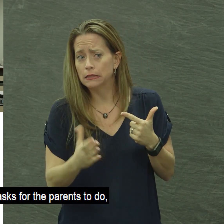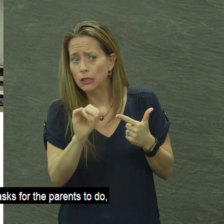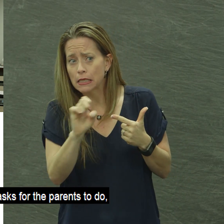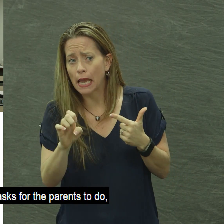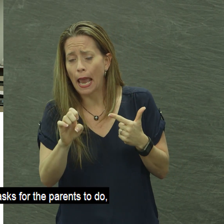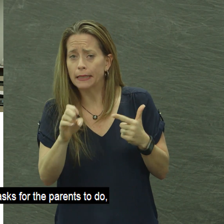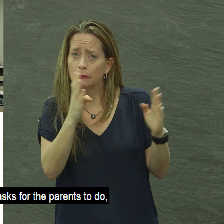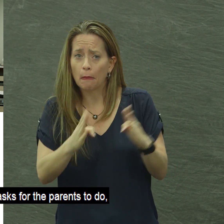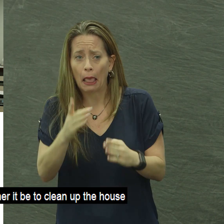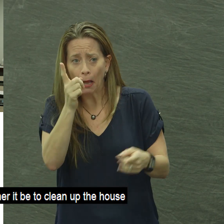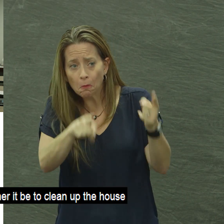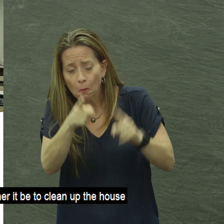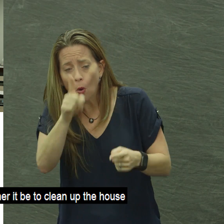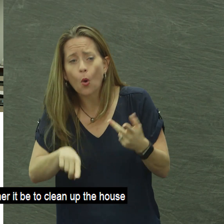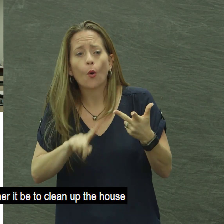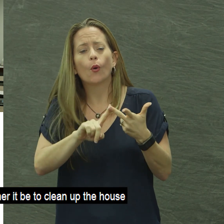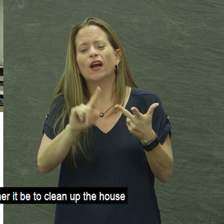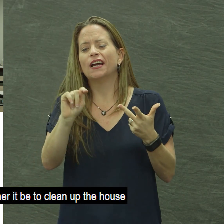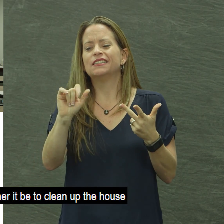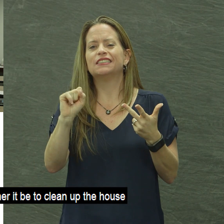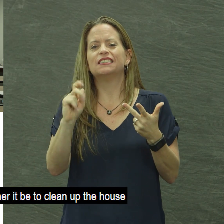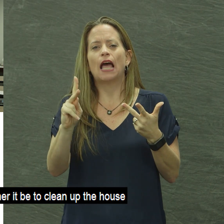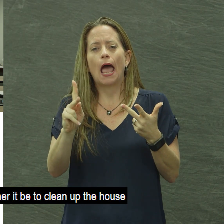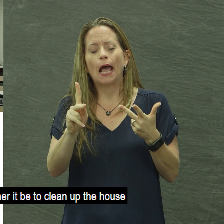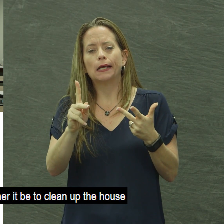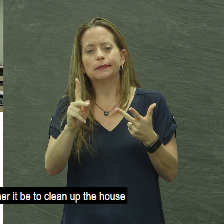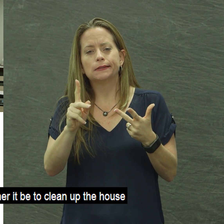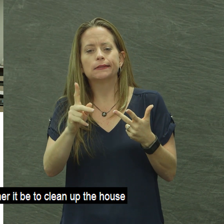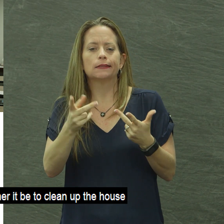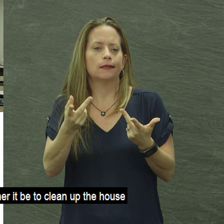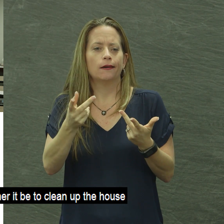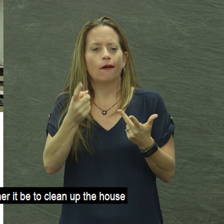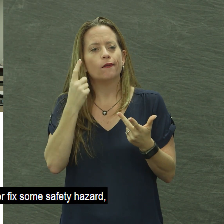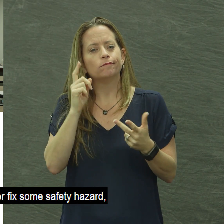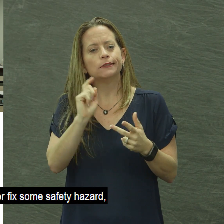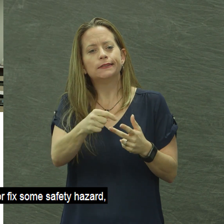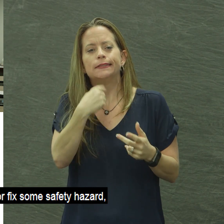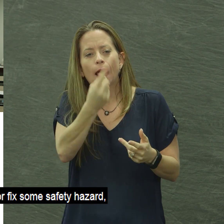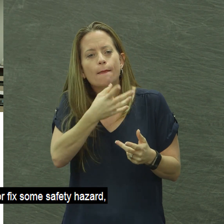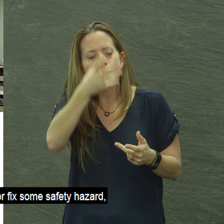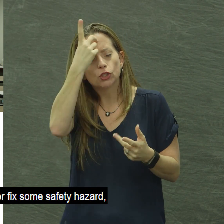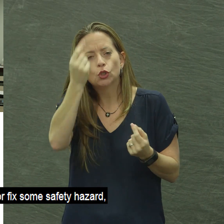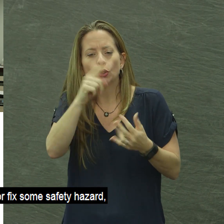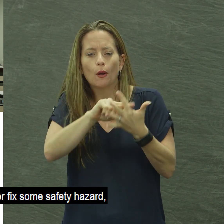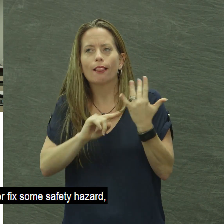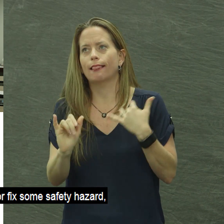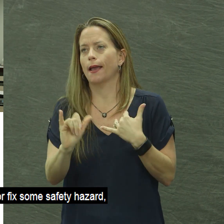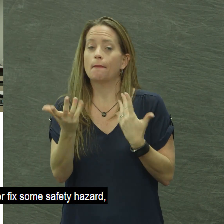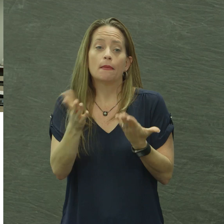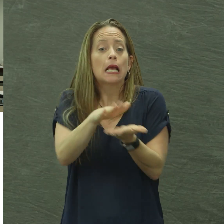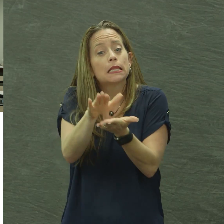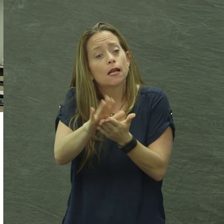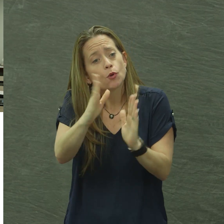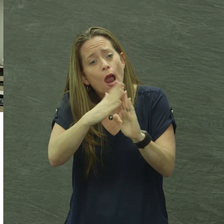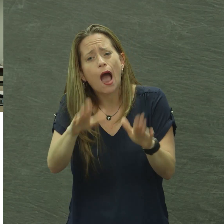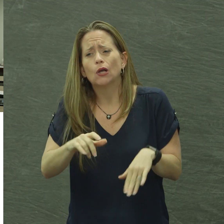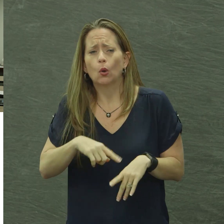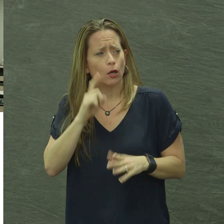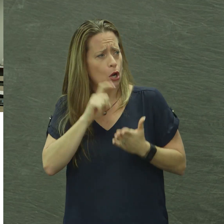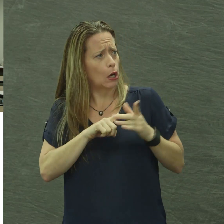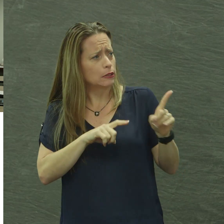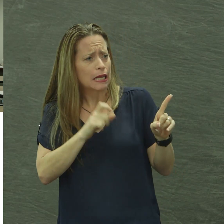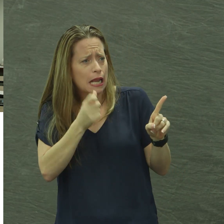task for the parents to do, whether it be to clean up the house or fix some safety